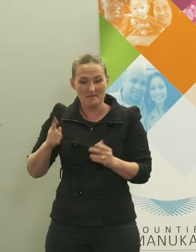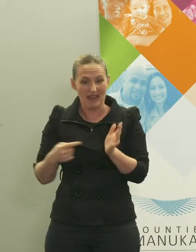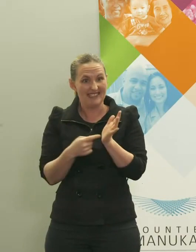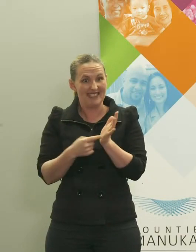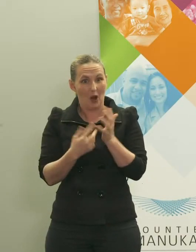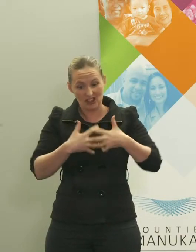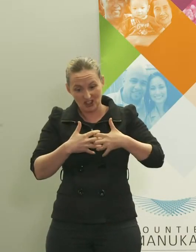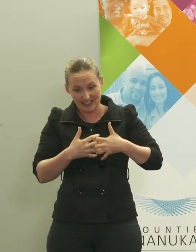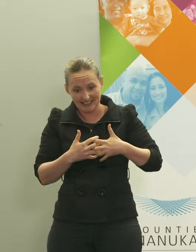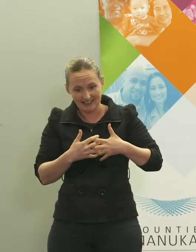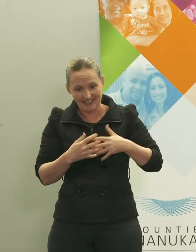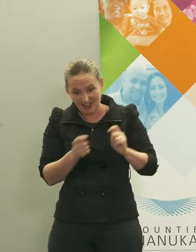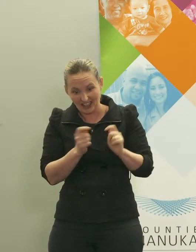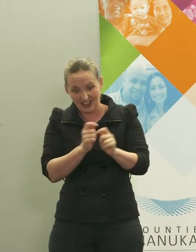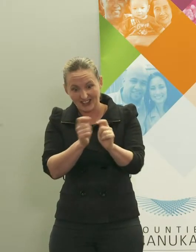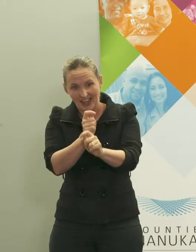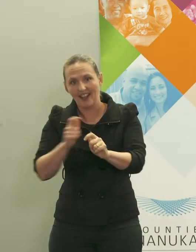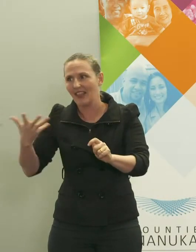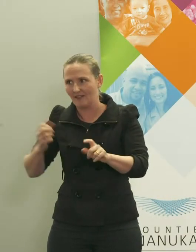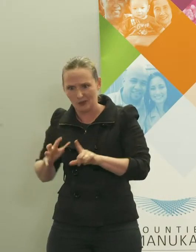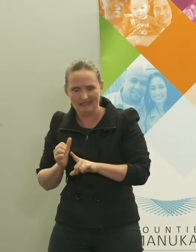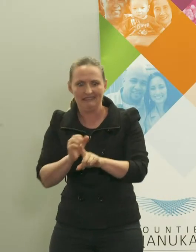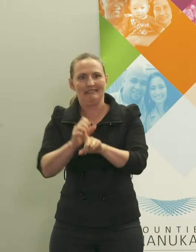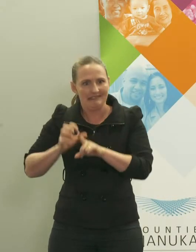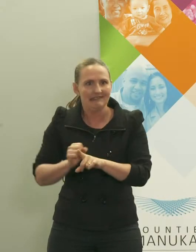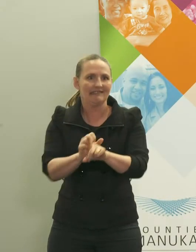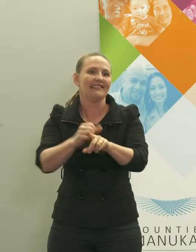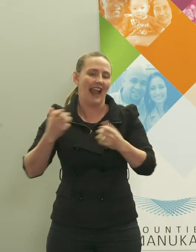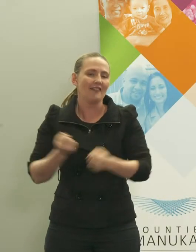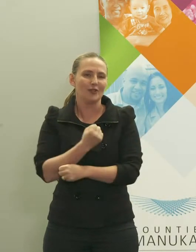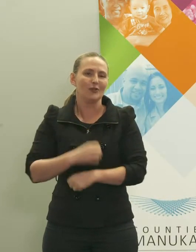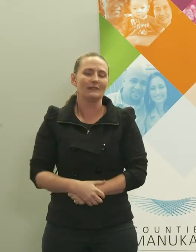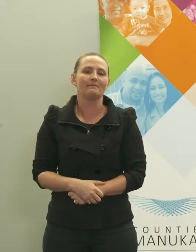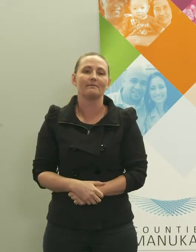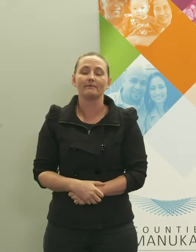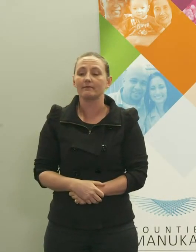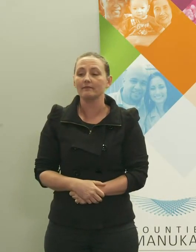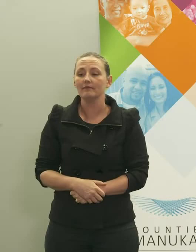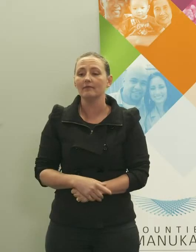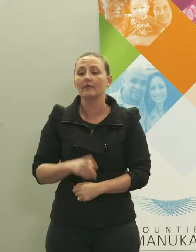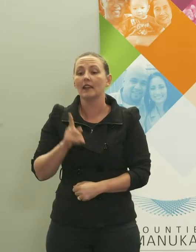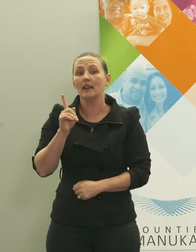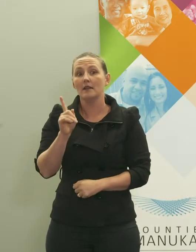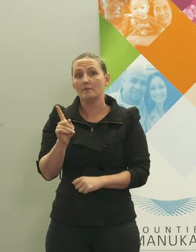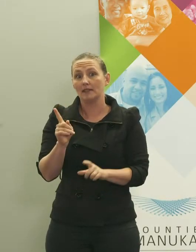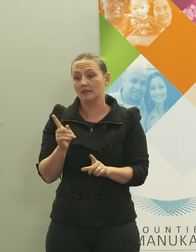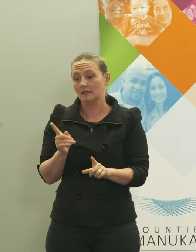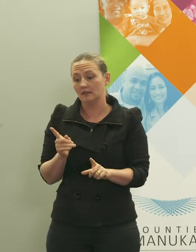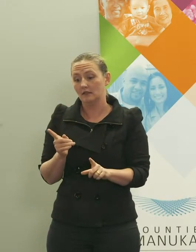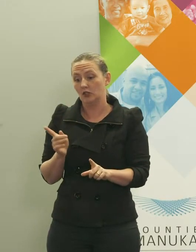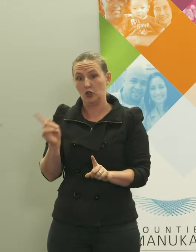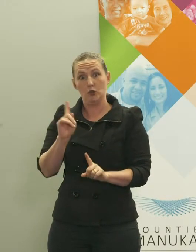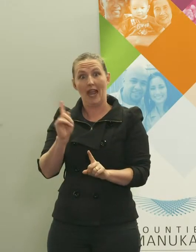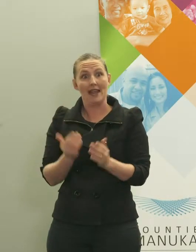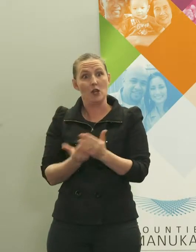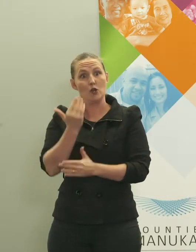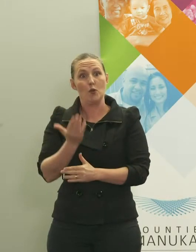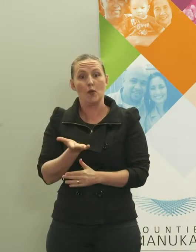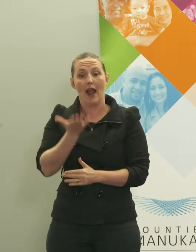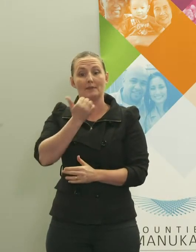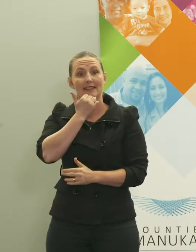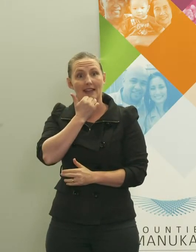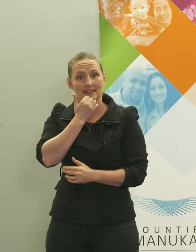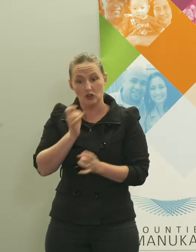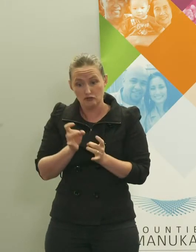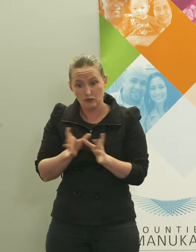have to keep moving fast in order to keep up. So the latest update, the one that's being released today, of course, will include then the next